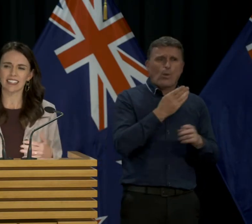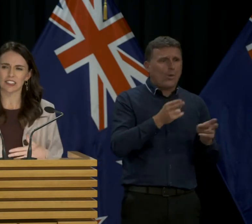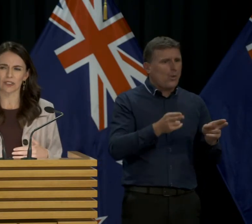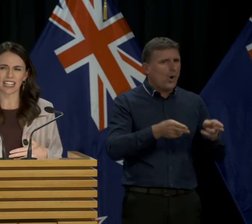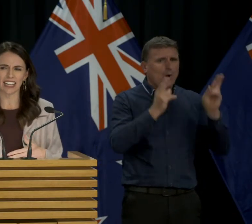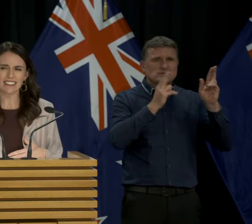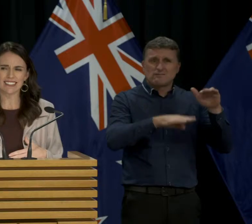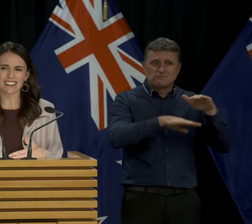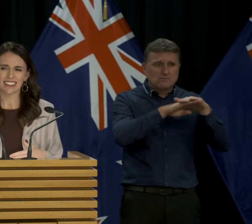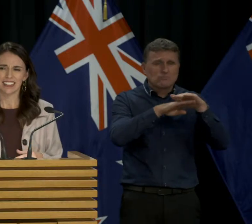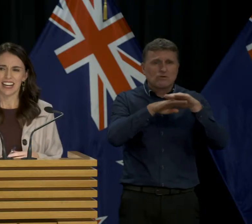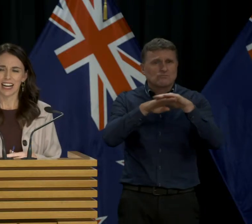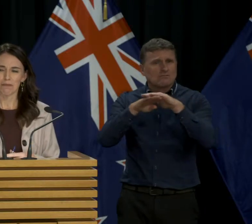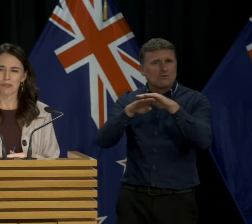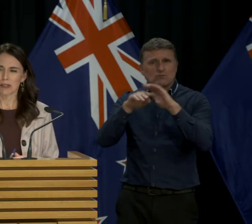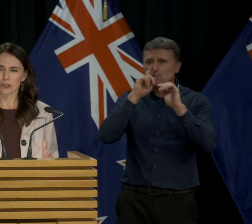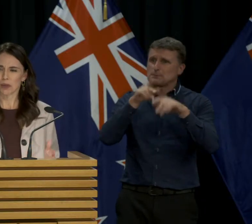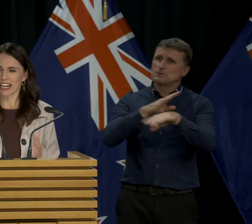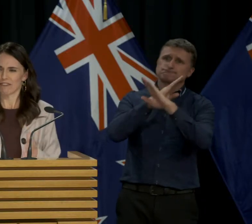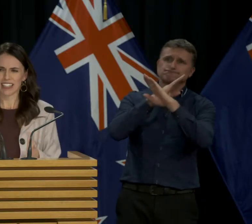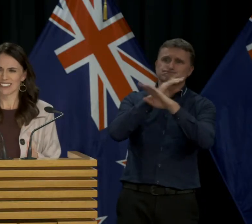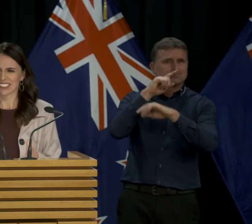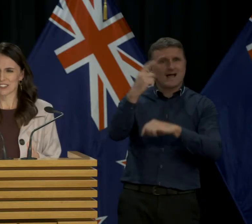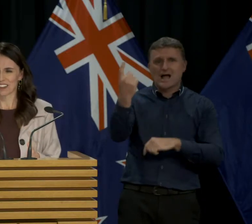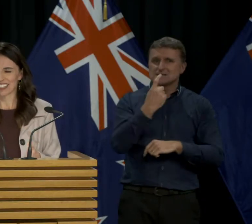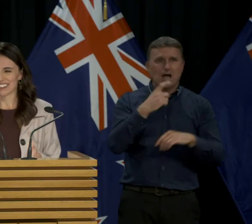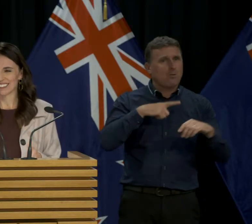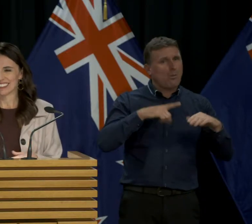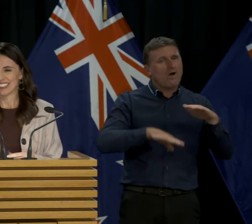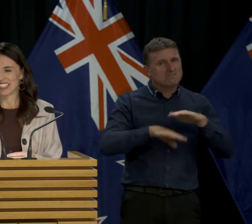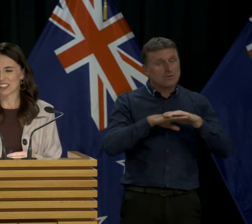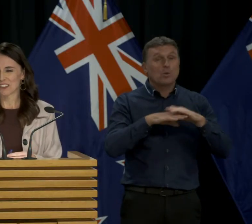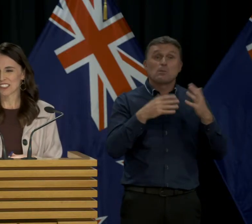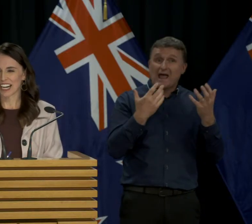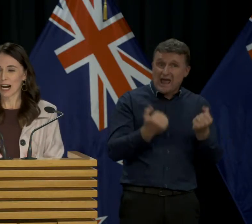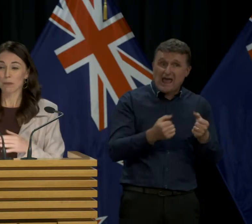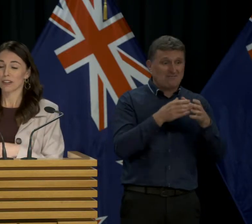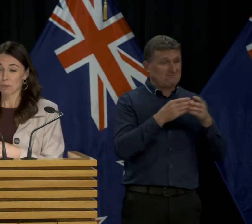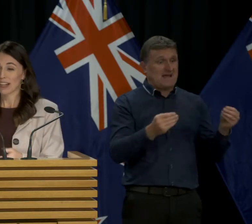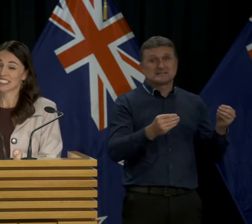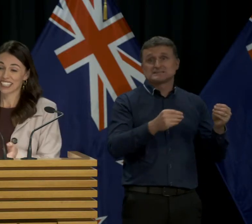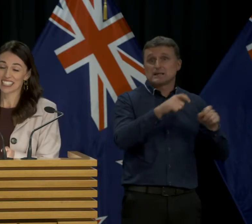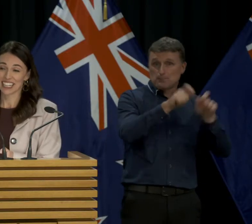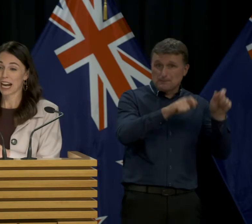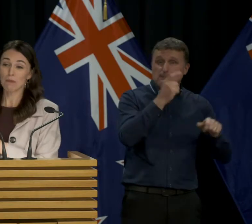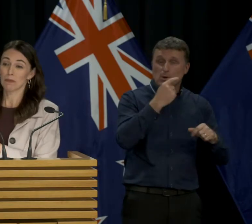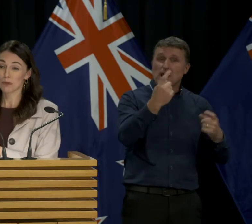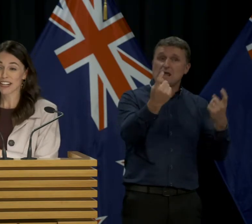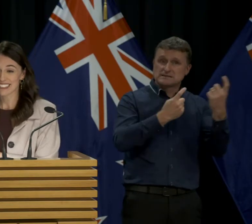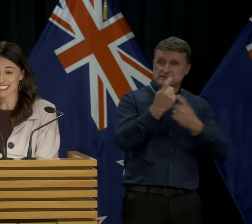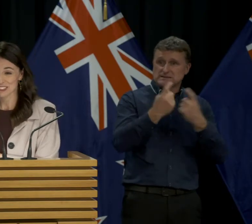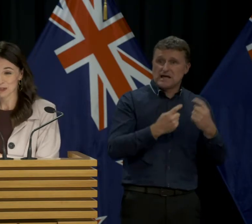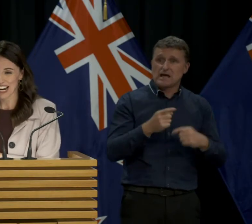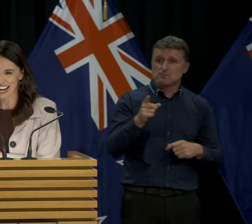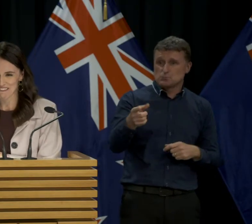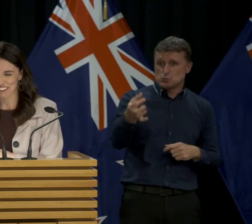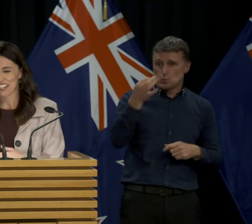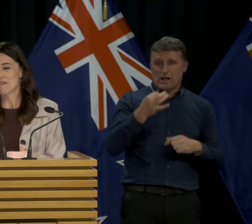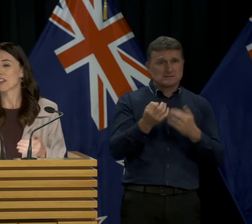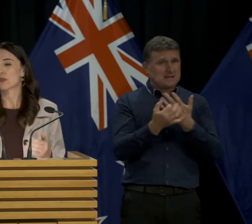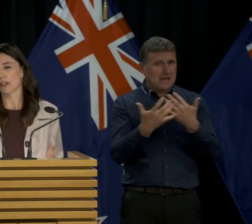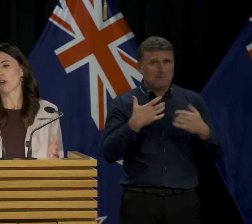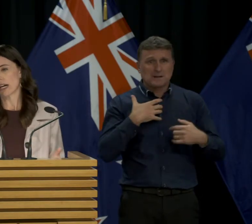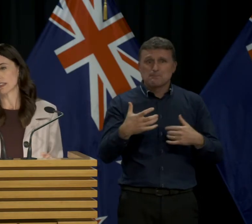get in, and that's not the case. It's because we have vacancies right now. And so you're saying you're basically asking how many more vacancies will we